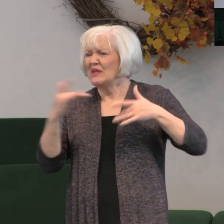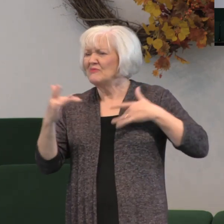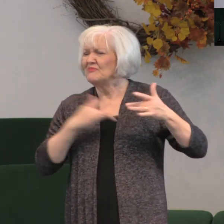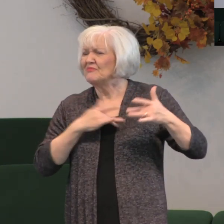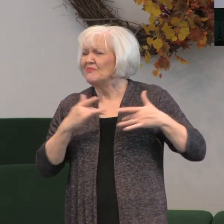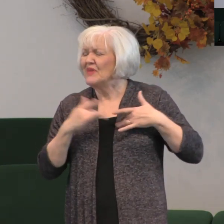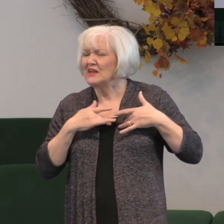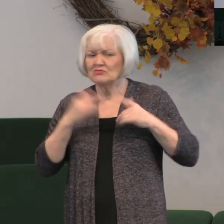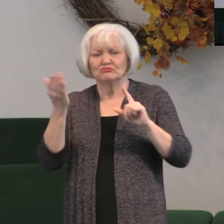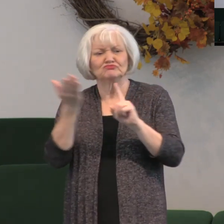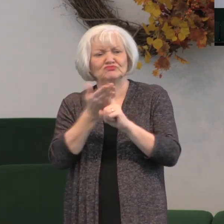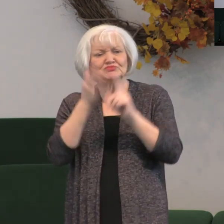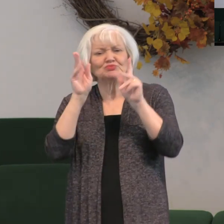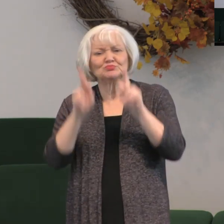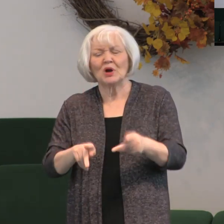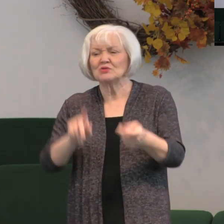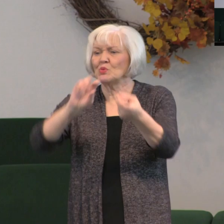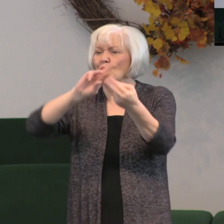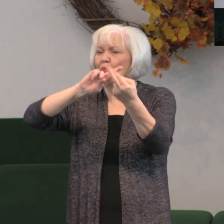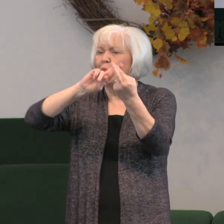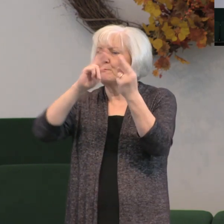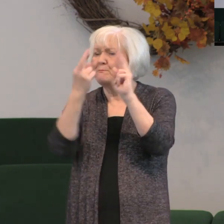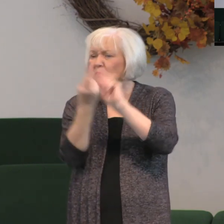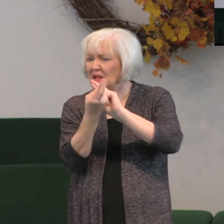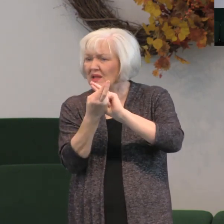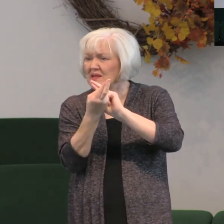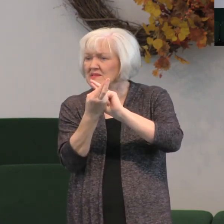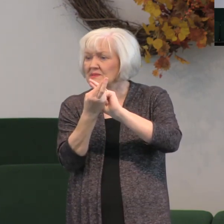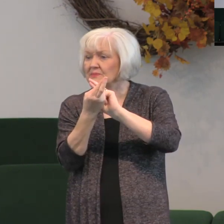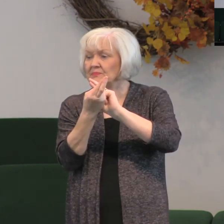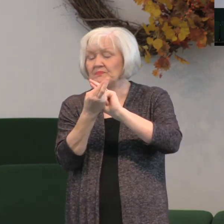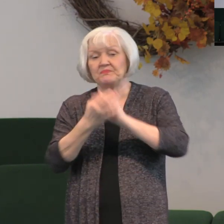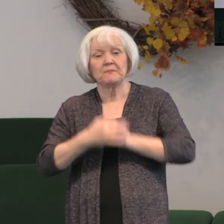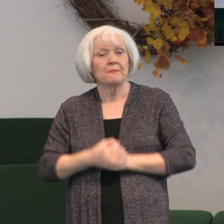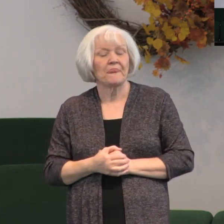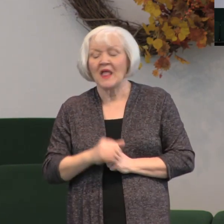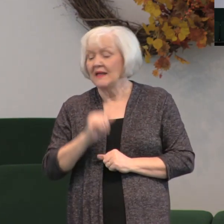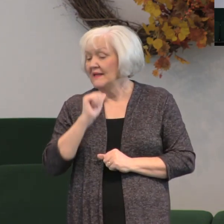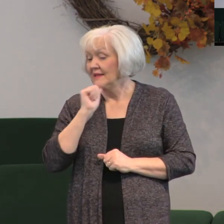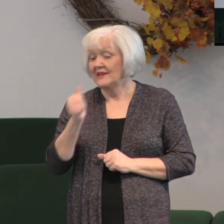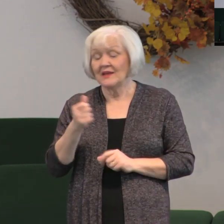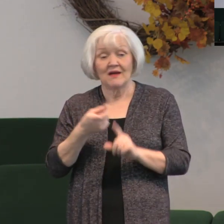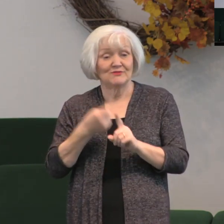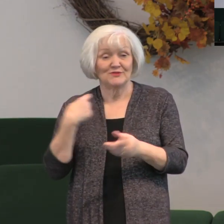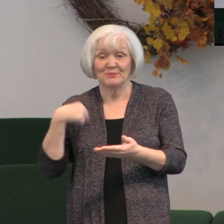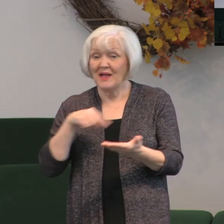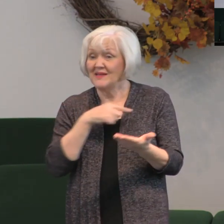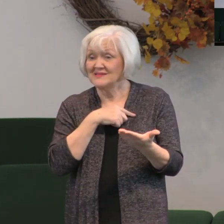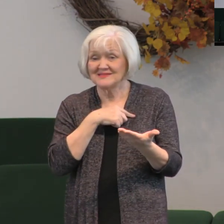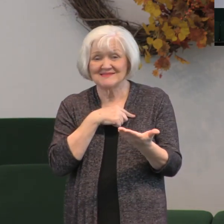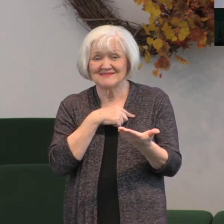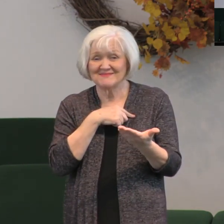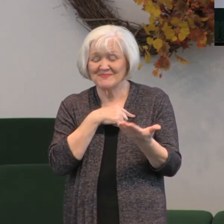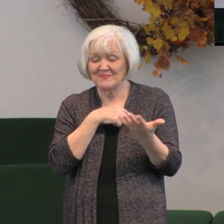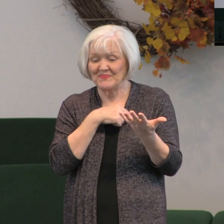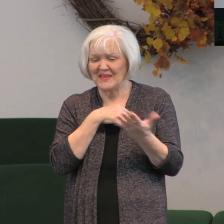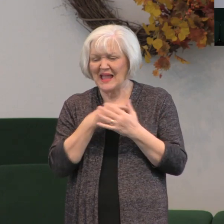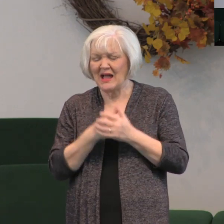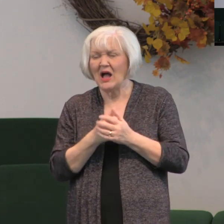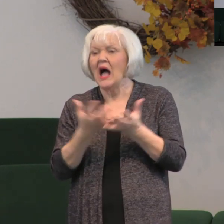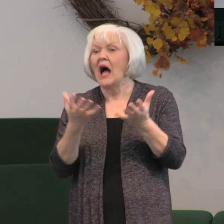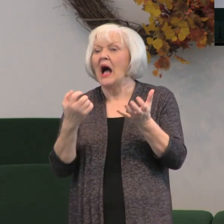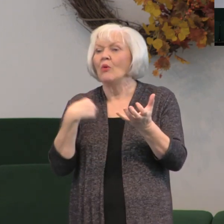convinces a person to repent of their sins? it does not come from us now this is where I